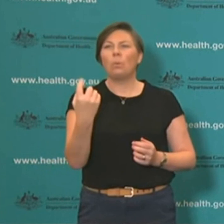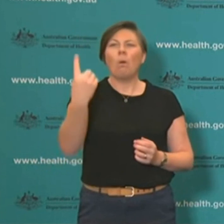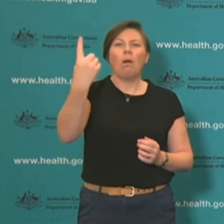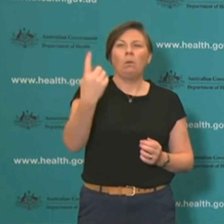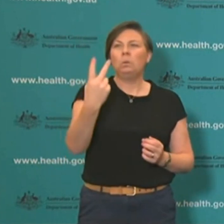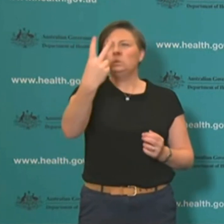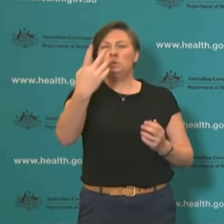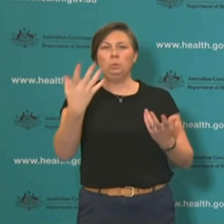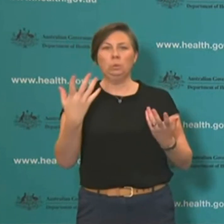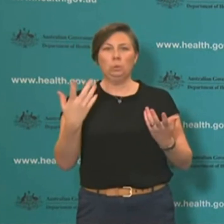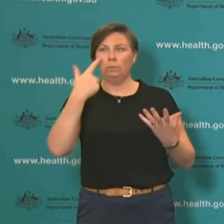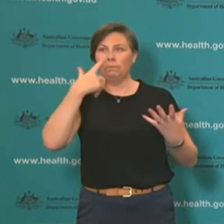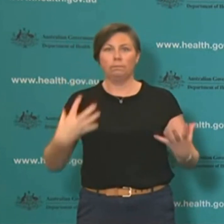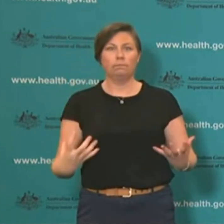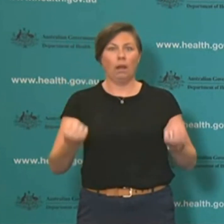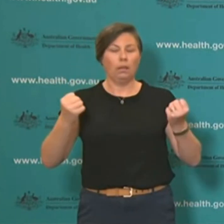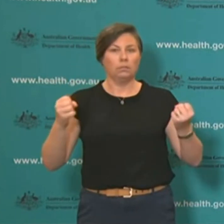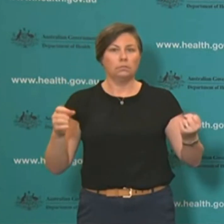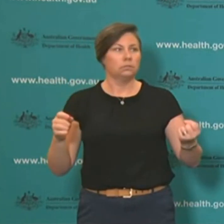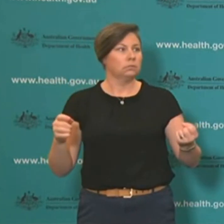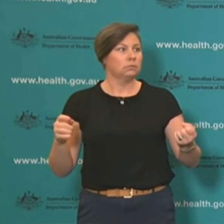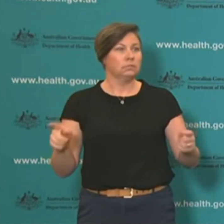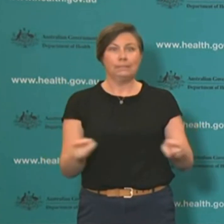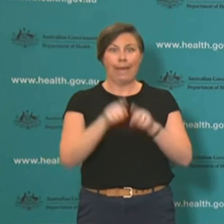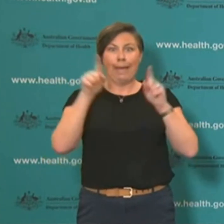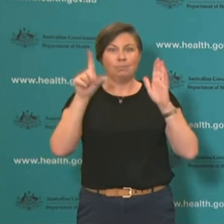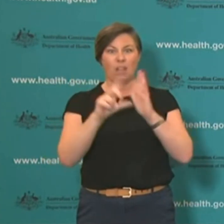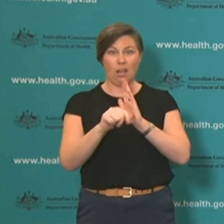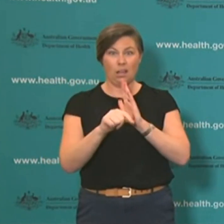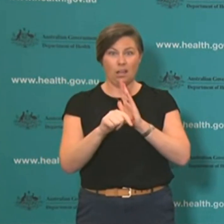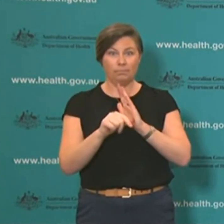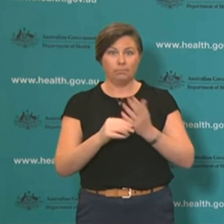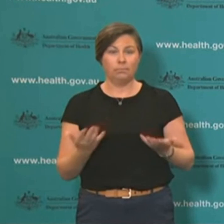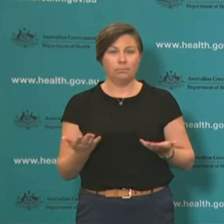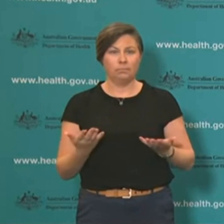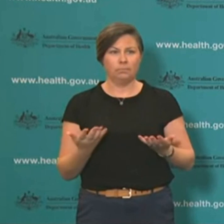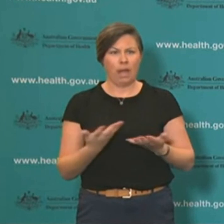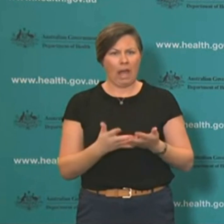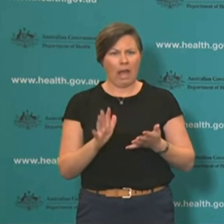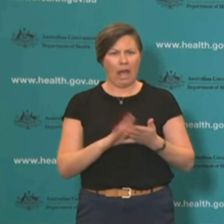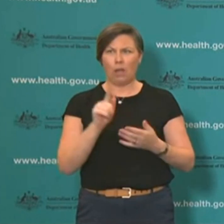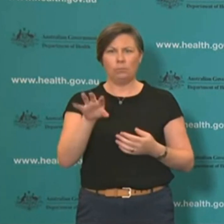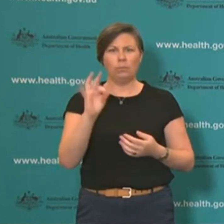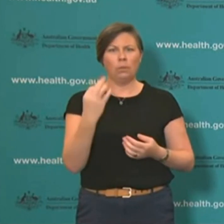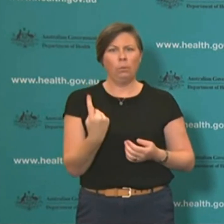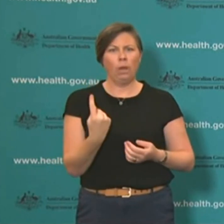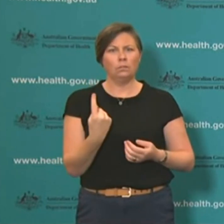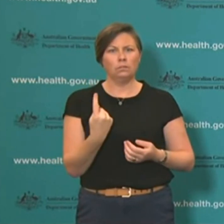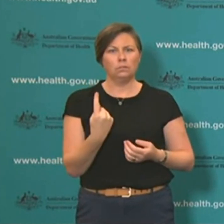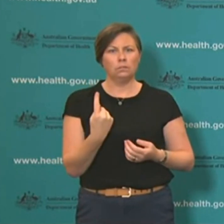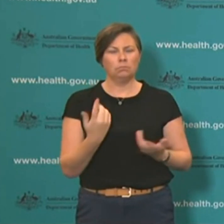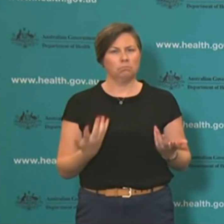all become discovered or become, get to a certain point at around the same time. How do we decide which one we want to